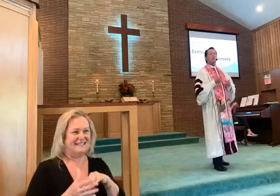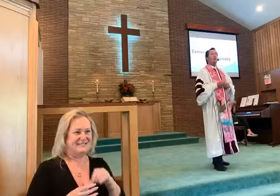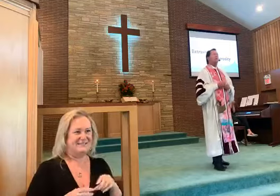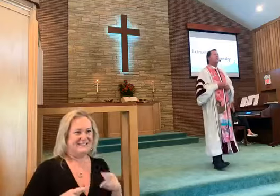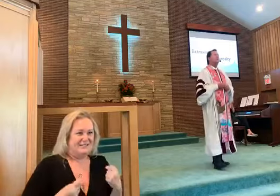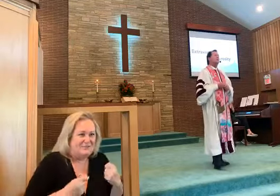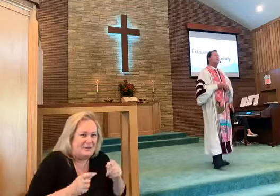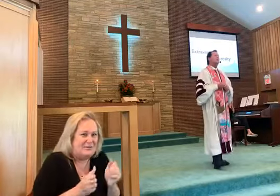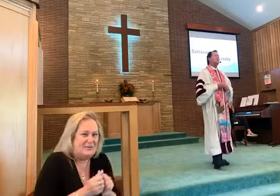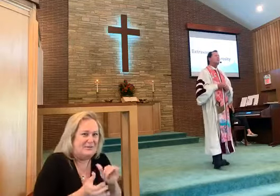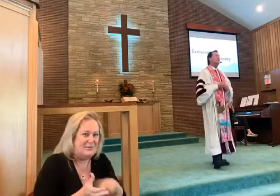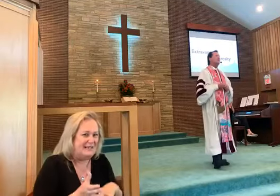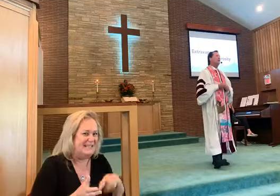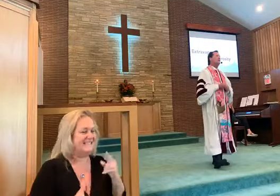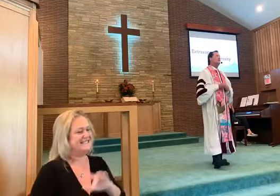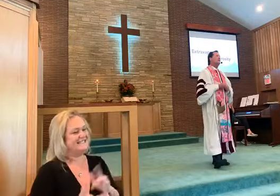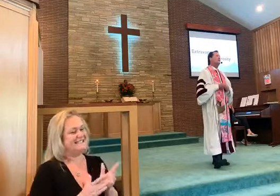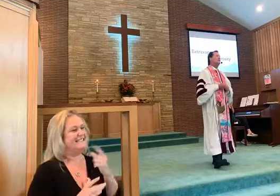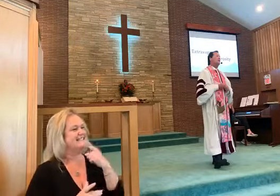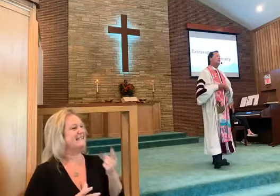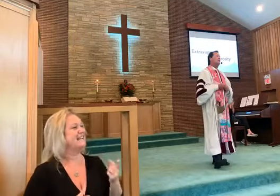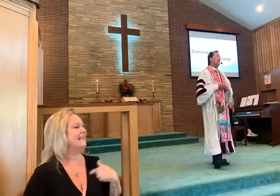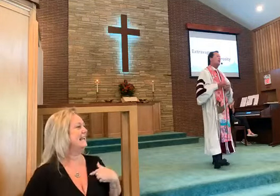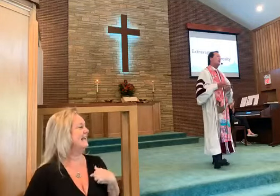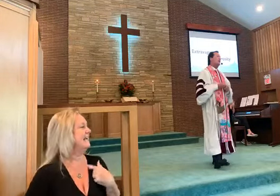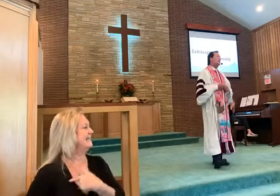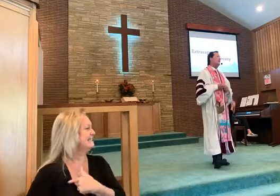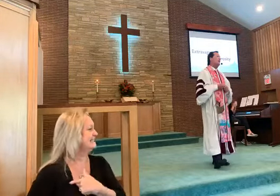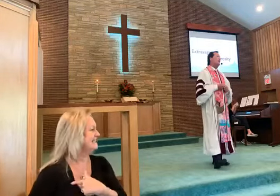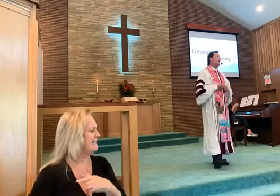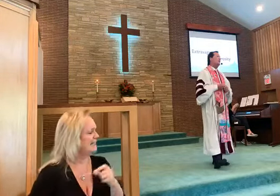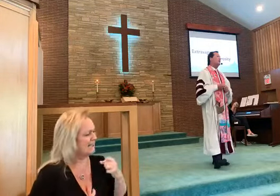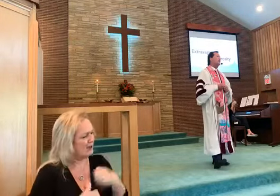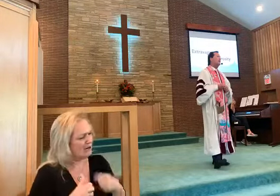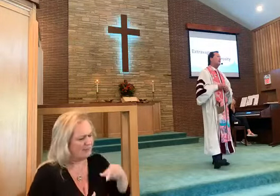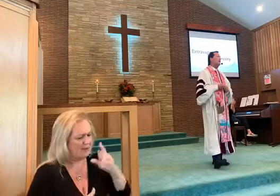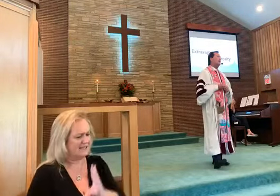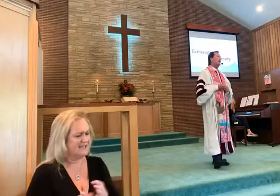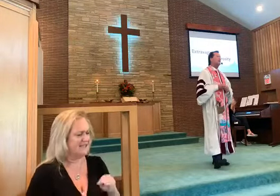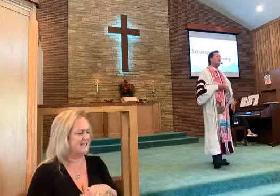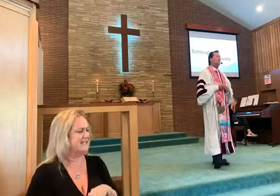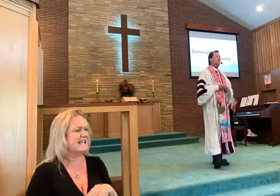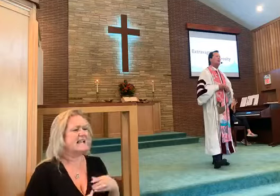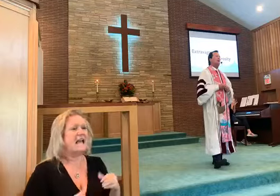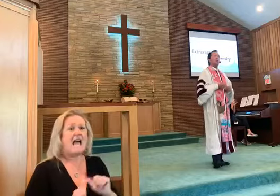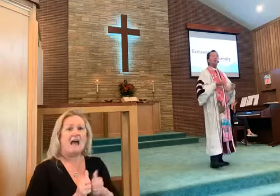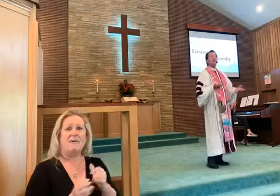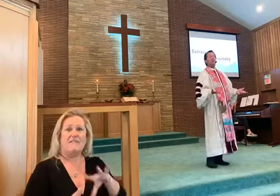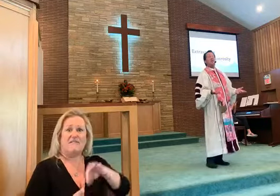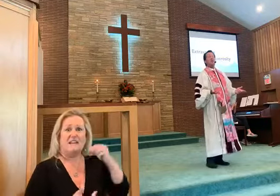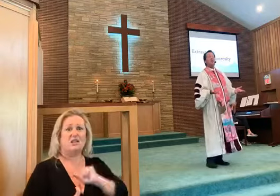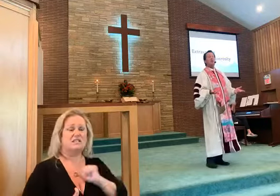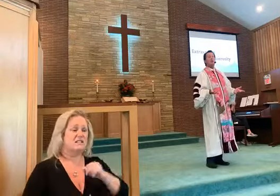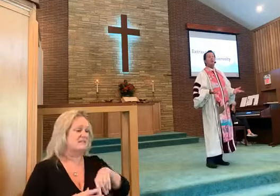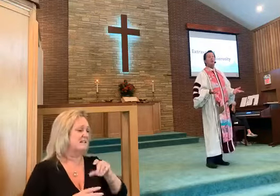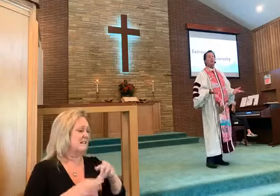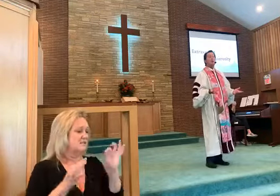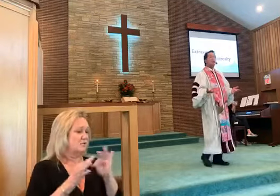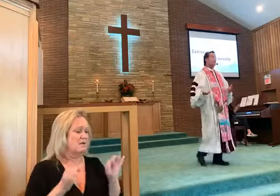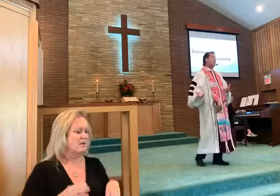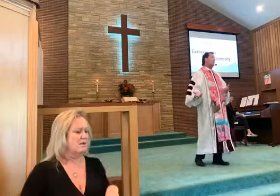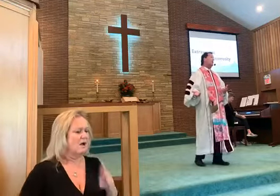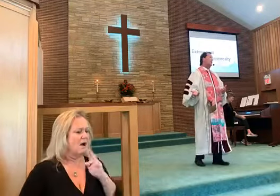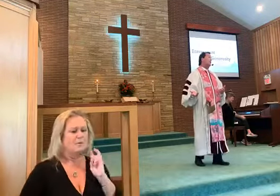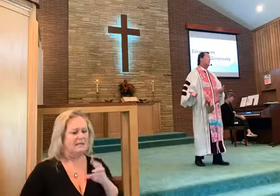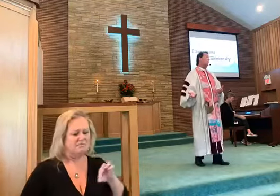struggle with what Jesus is telling us, the hard part is, how do we find ourselves in that passage? Are we seed or